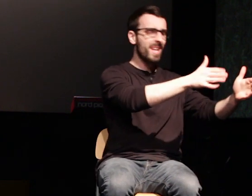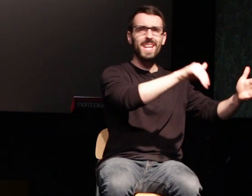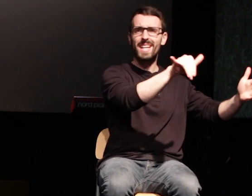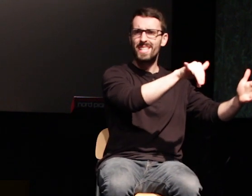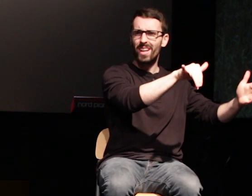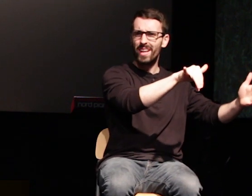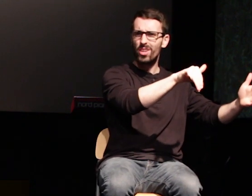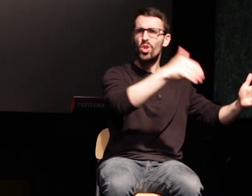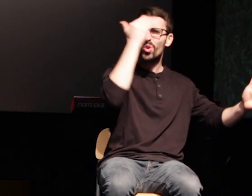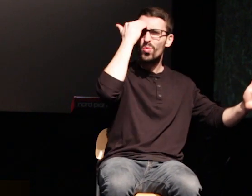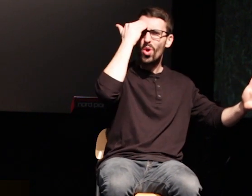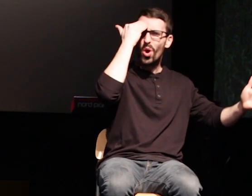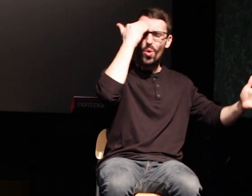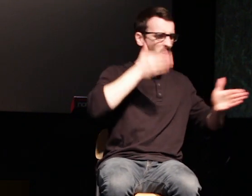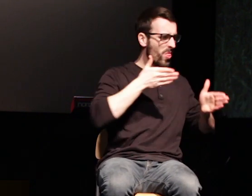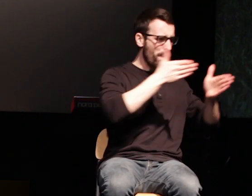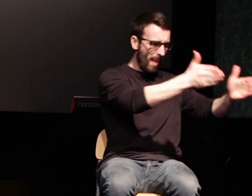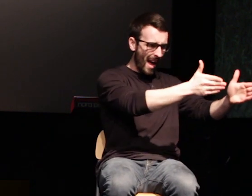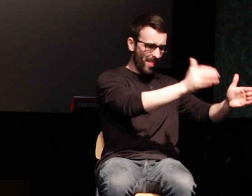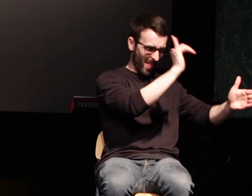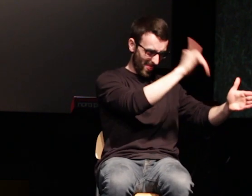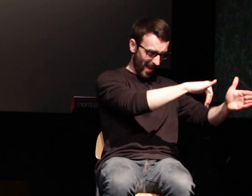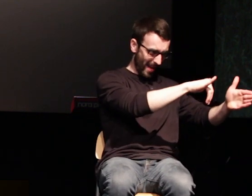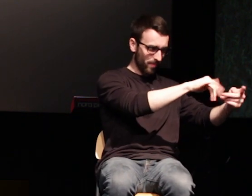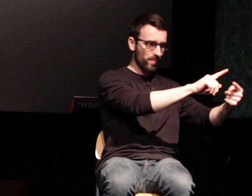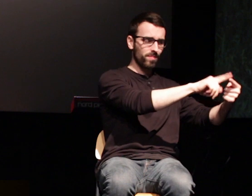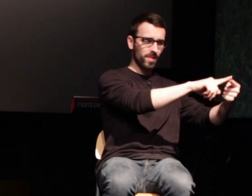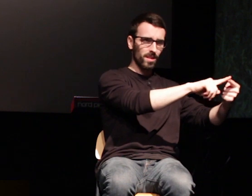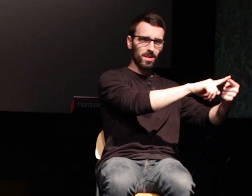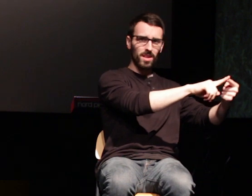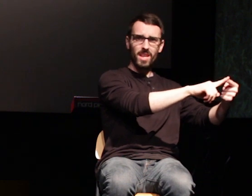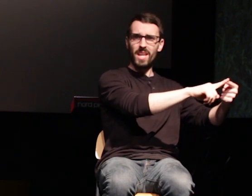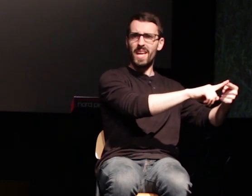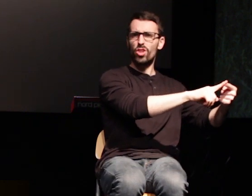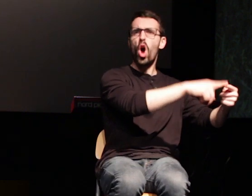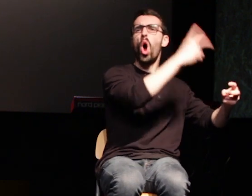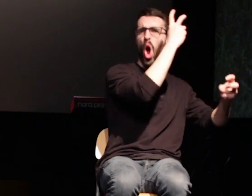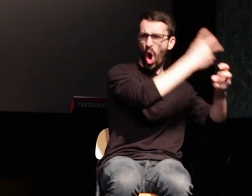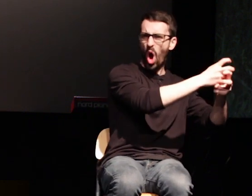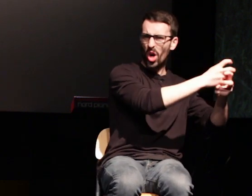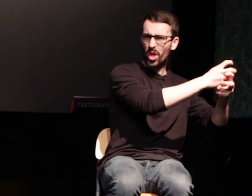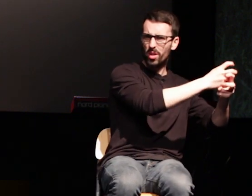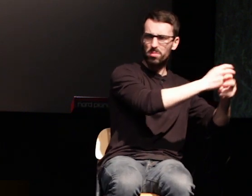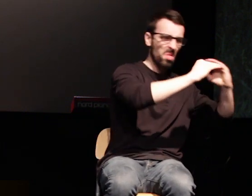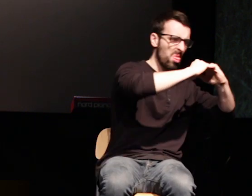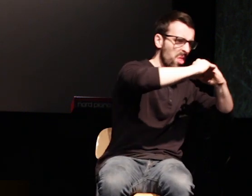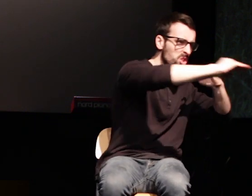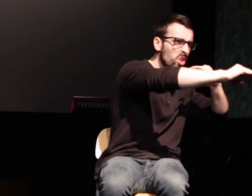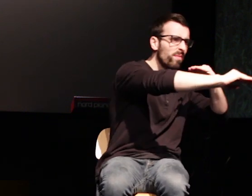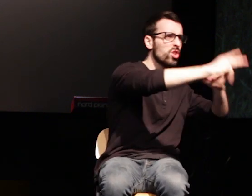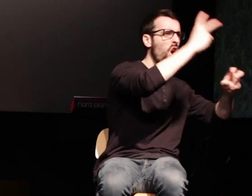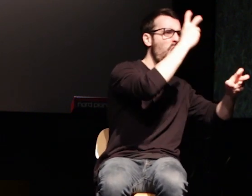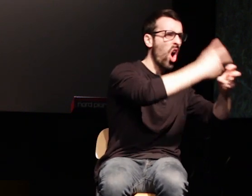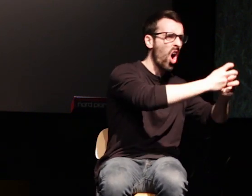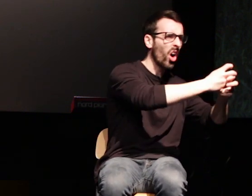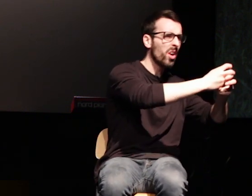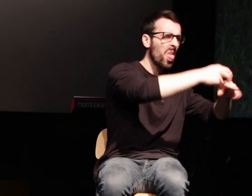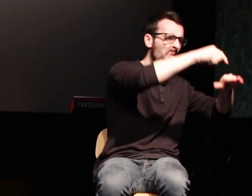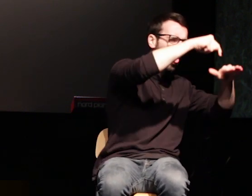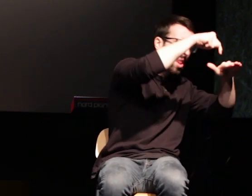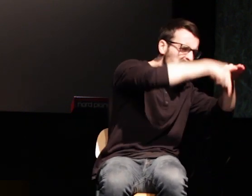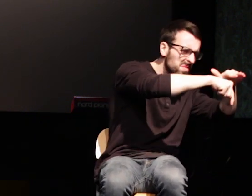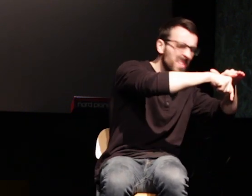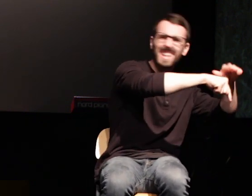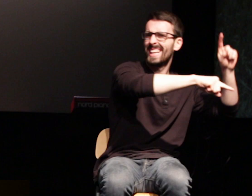You know what the path is like? Another translation says the road. It's hard. It's hard to penetrate. It's hard to get in it. It stays